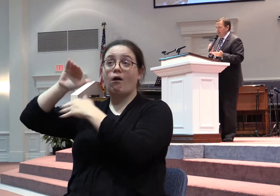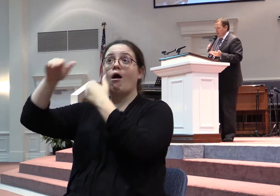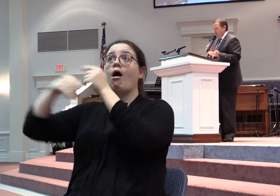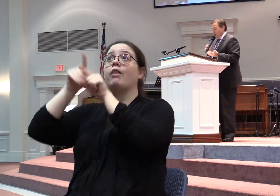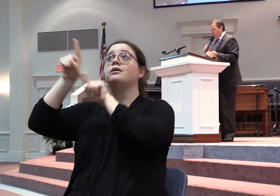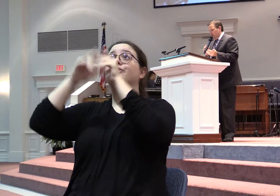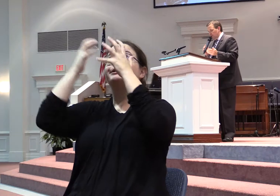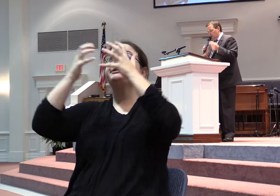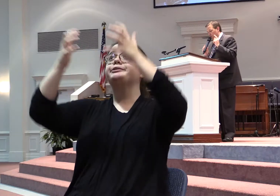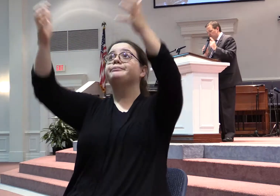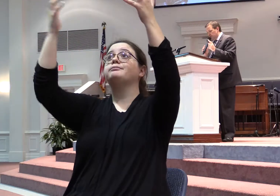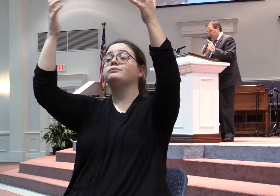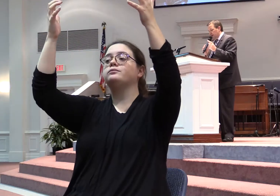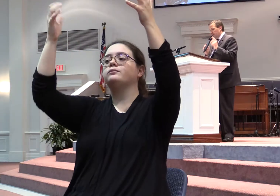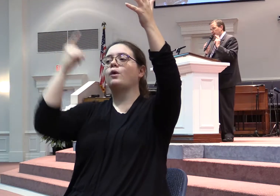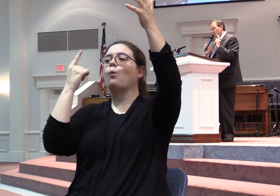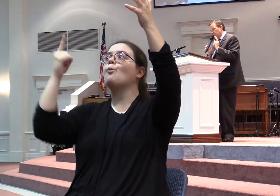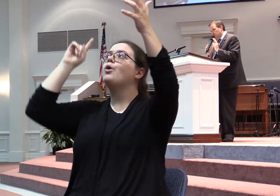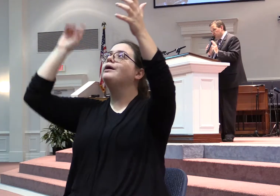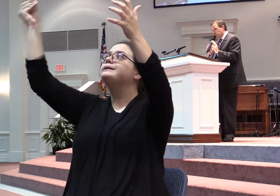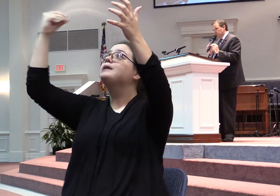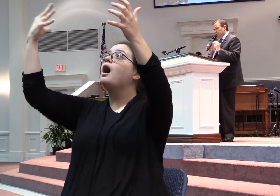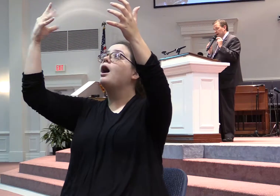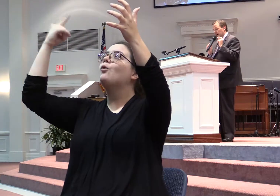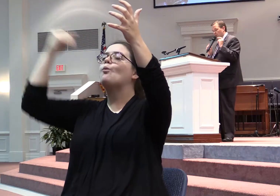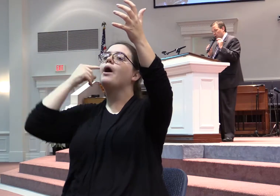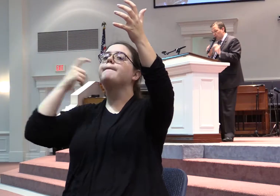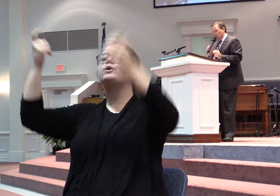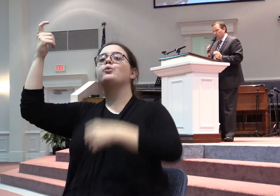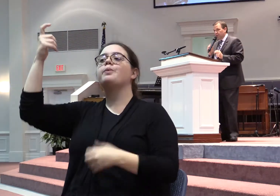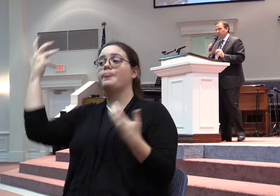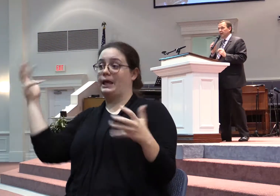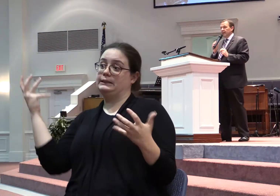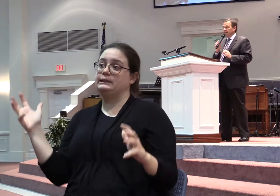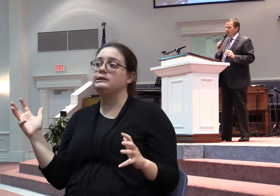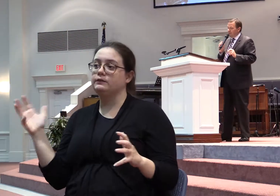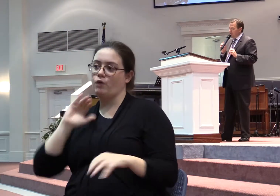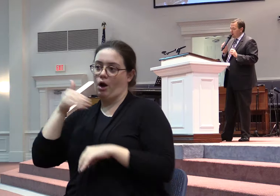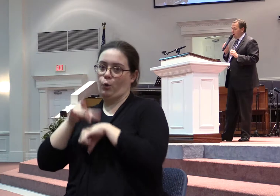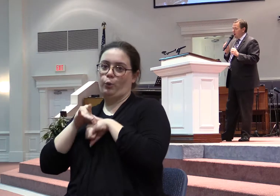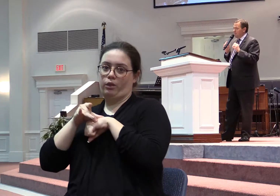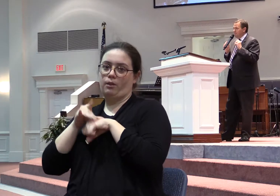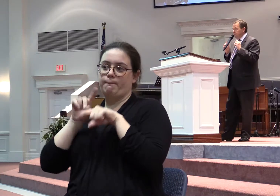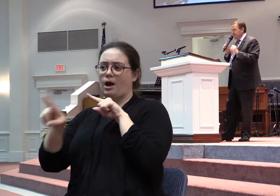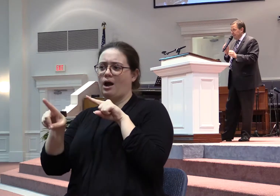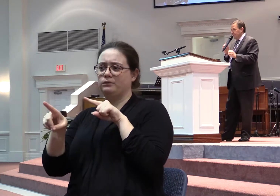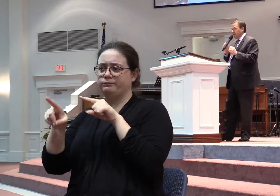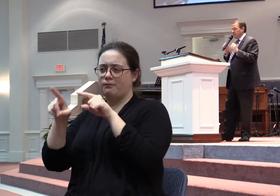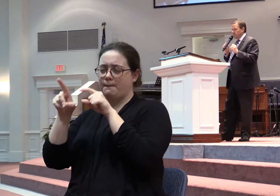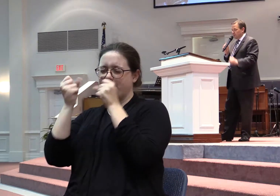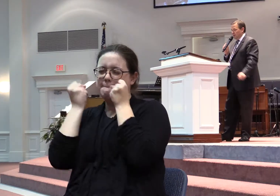sky, there is only one sun and one moon for our earth, yet there are